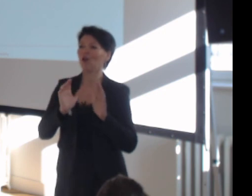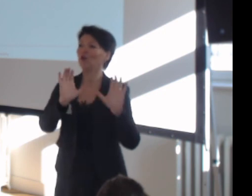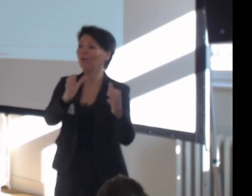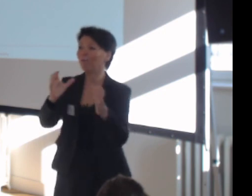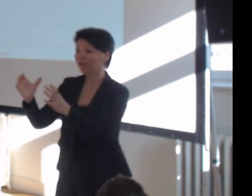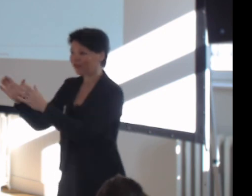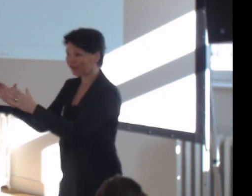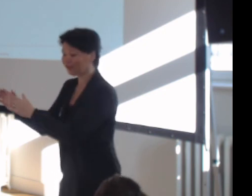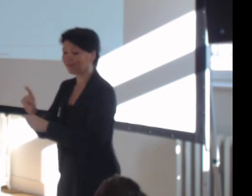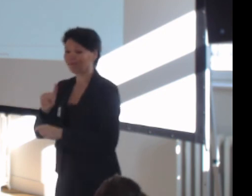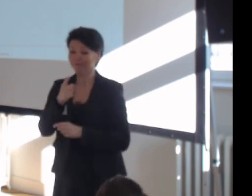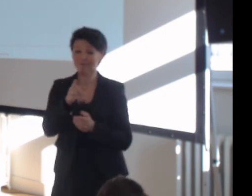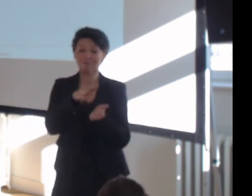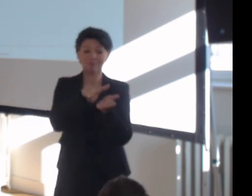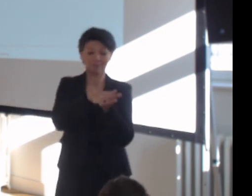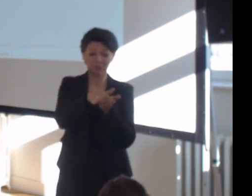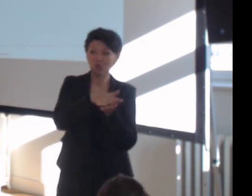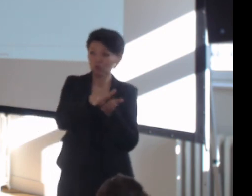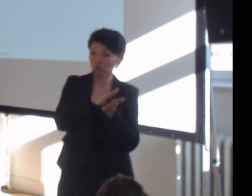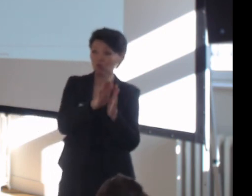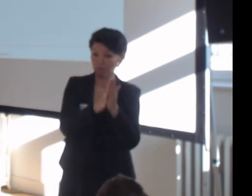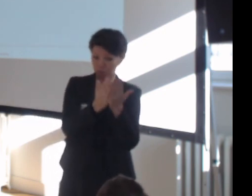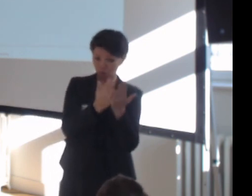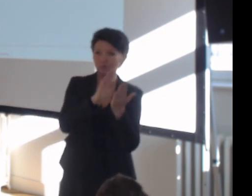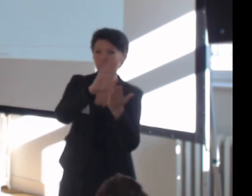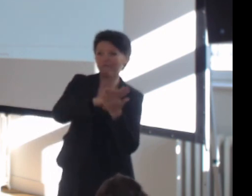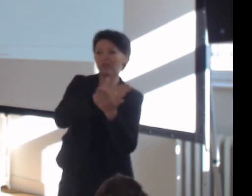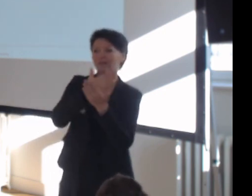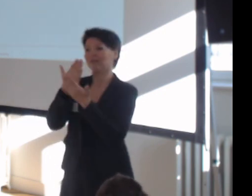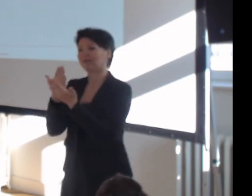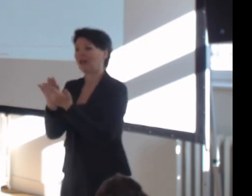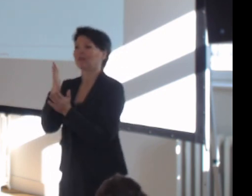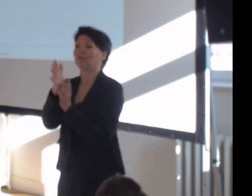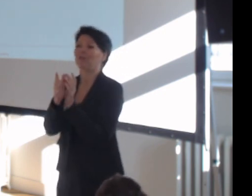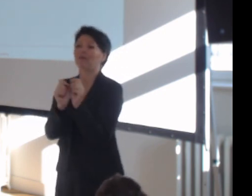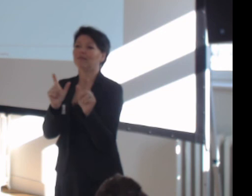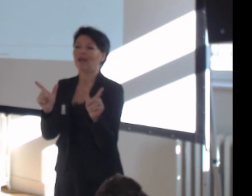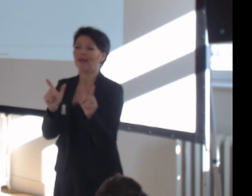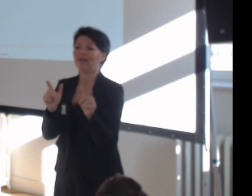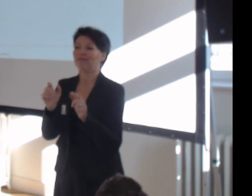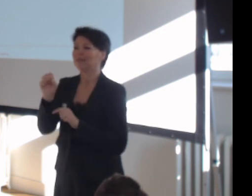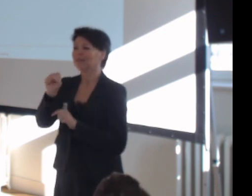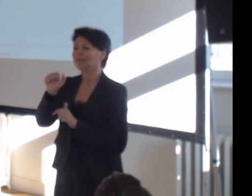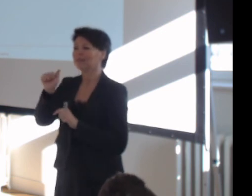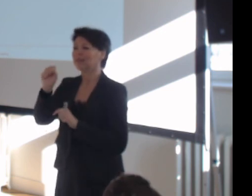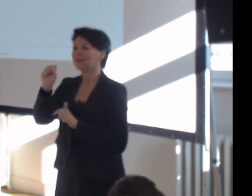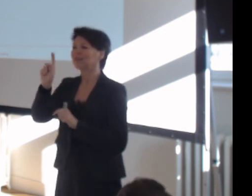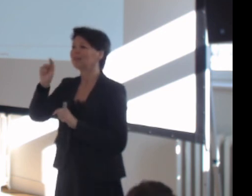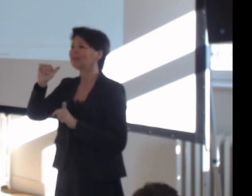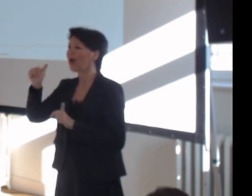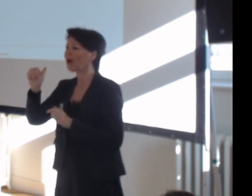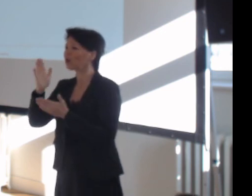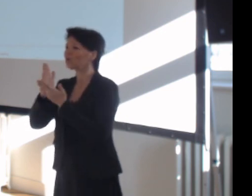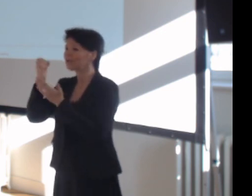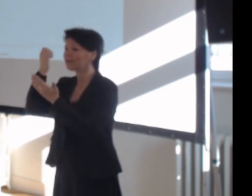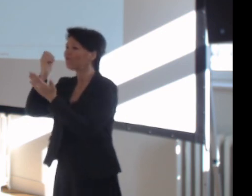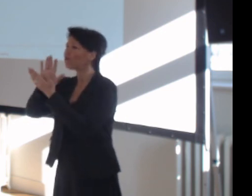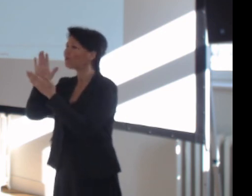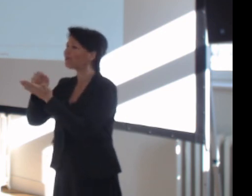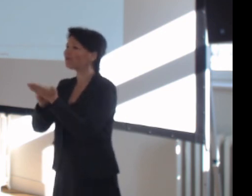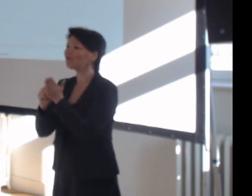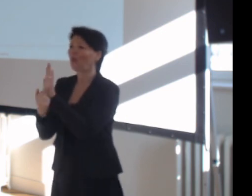first group is printed books translated into sign language, and I think that what Saskia gave us an example of, which